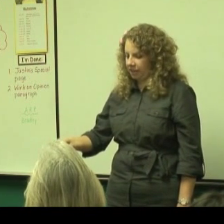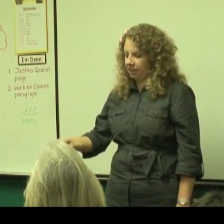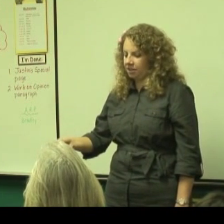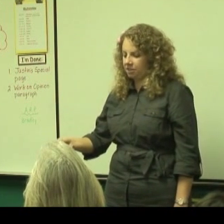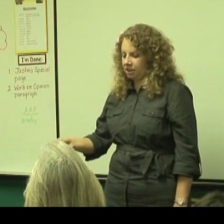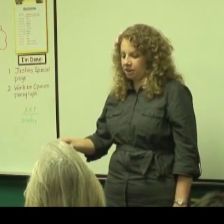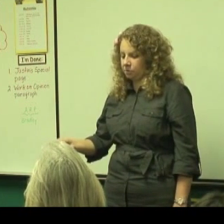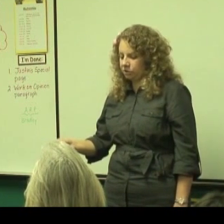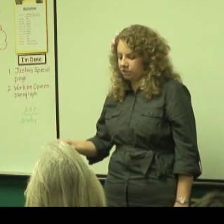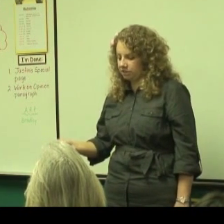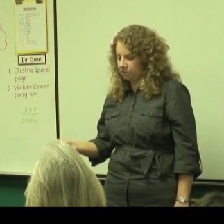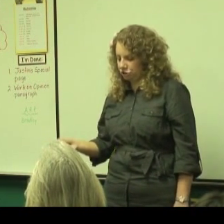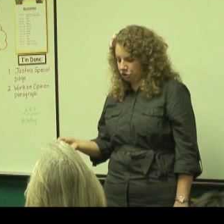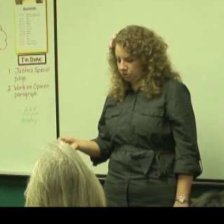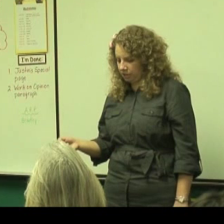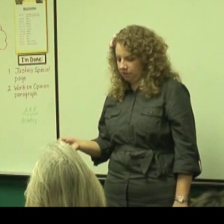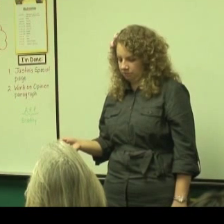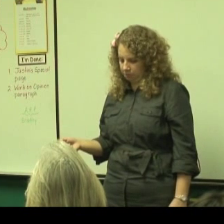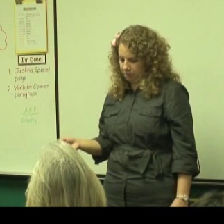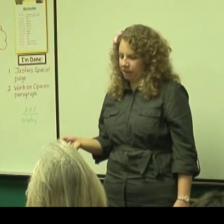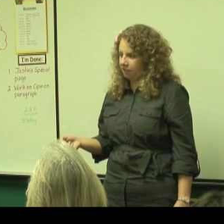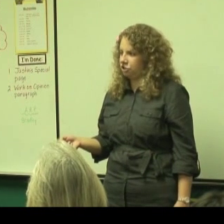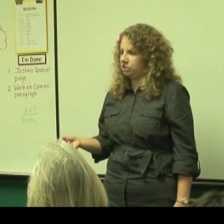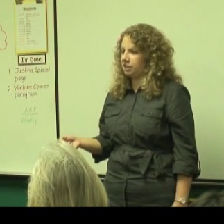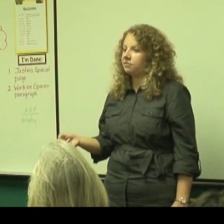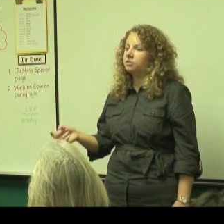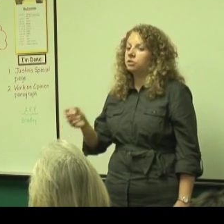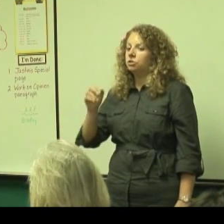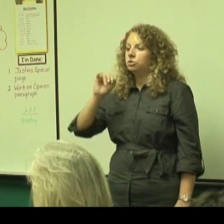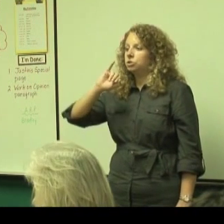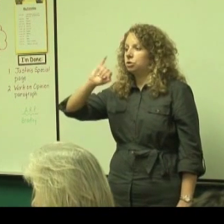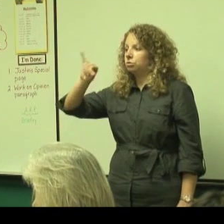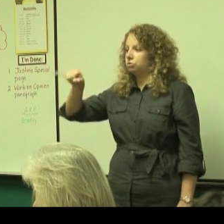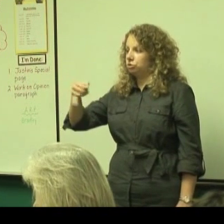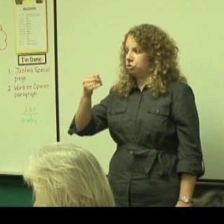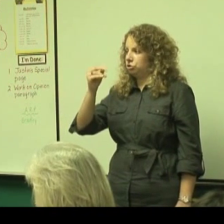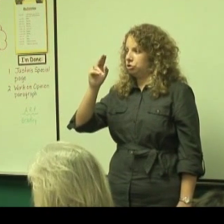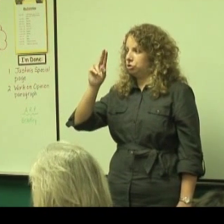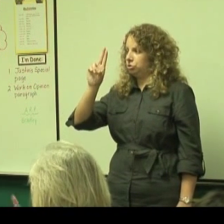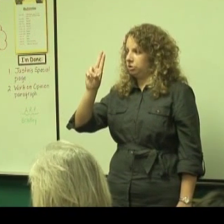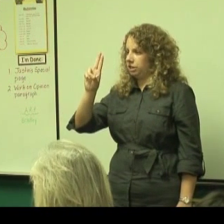Okay, and then I'm going to say Judy on my left, she's deaf. So Judy,